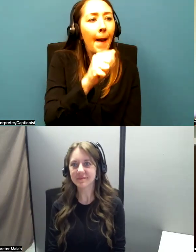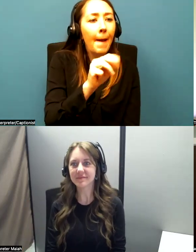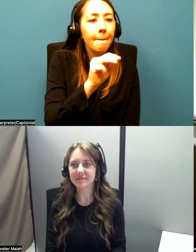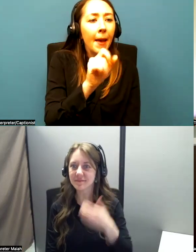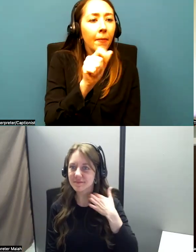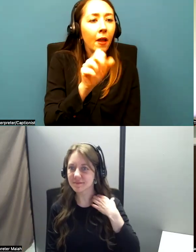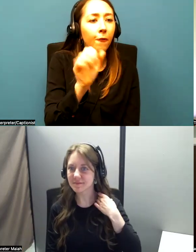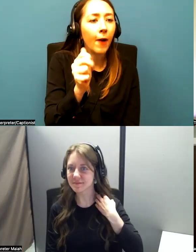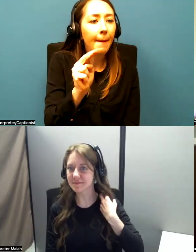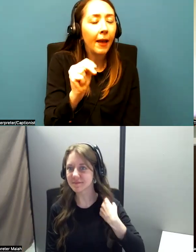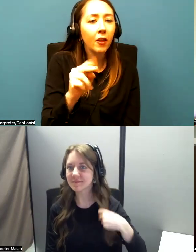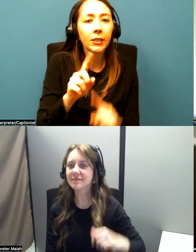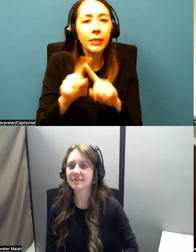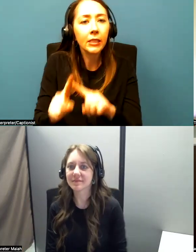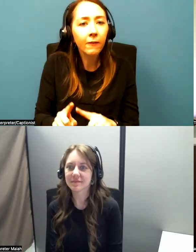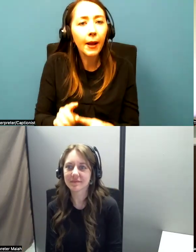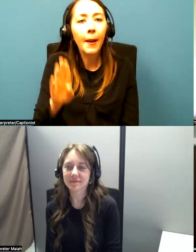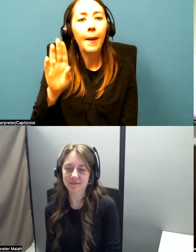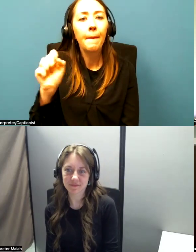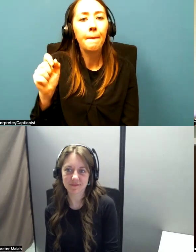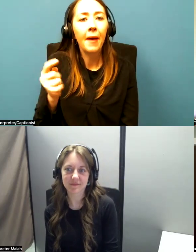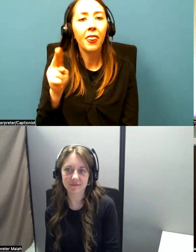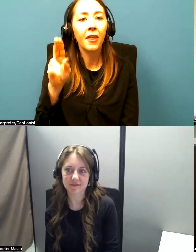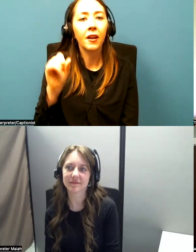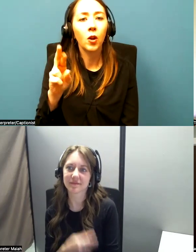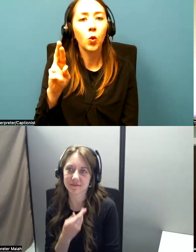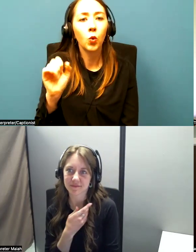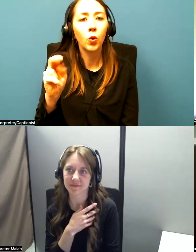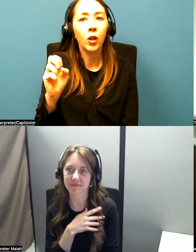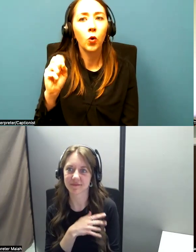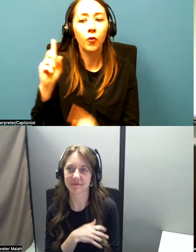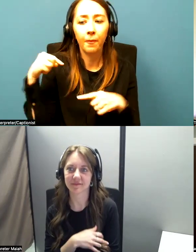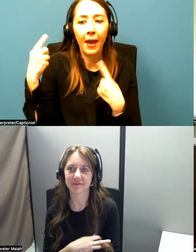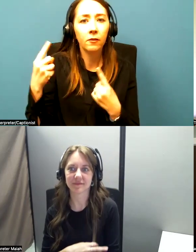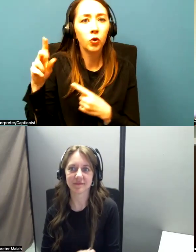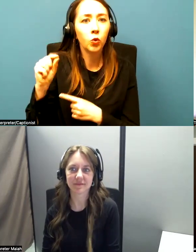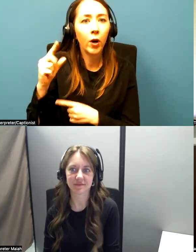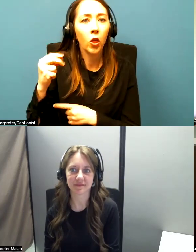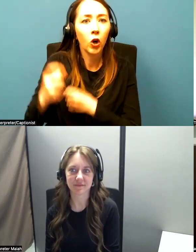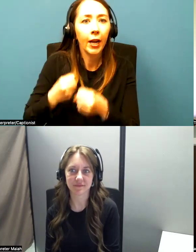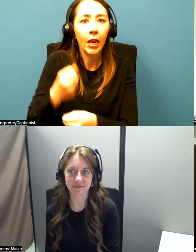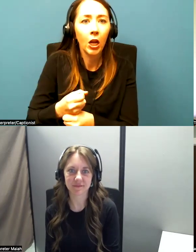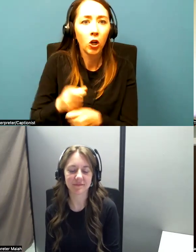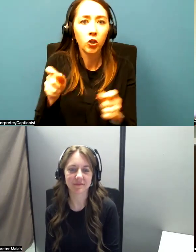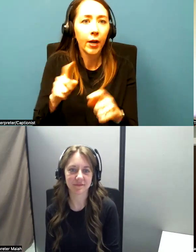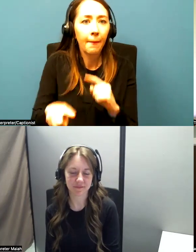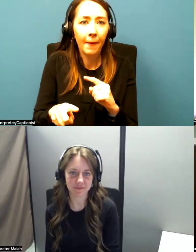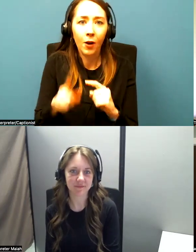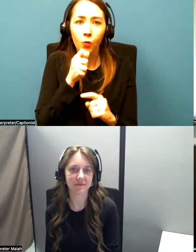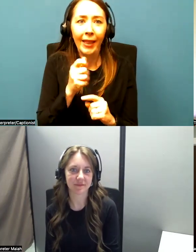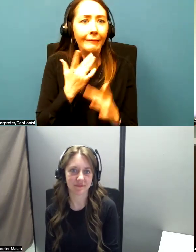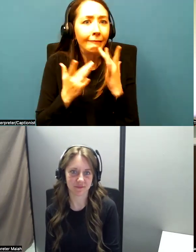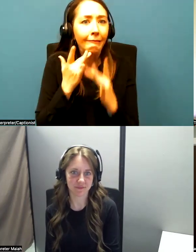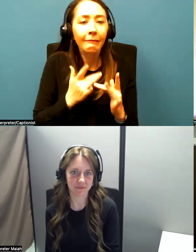these women, Bethany Rooney, who have been doing it for 20, 30 years. But they're few and far between.